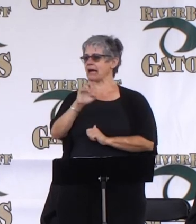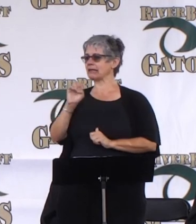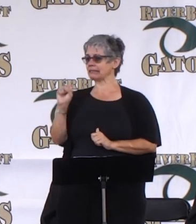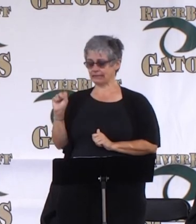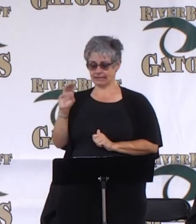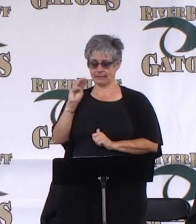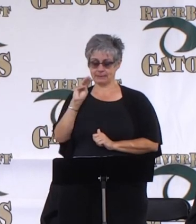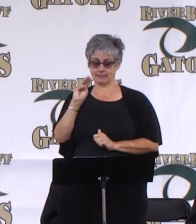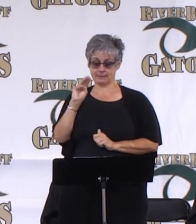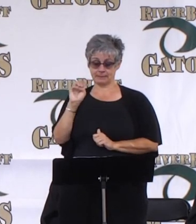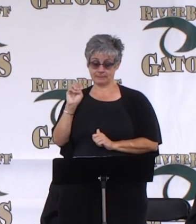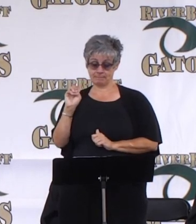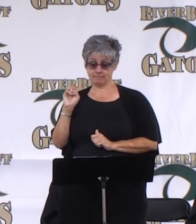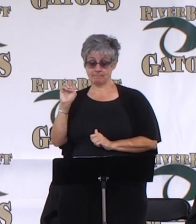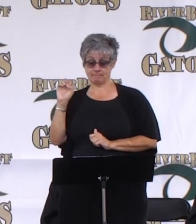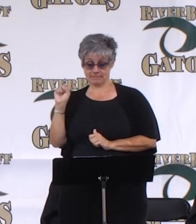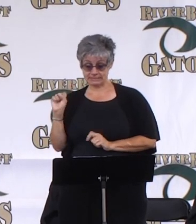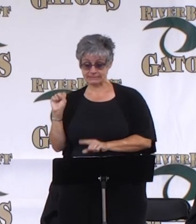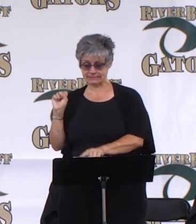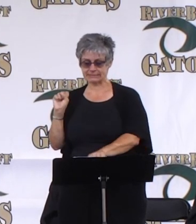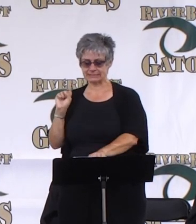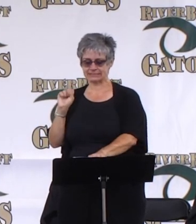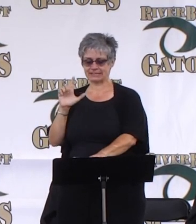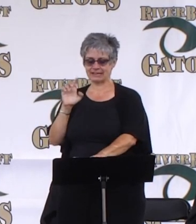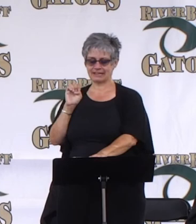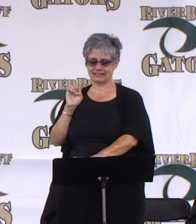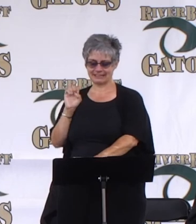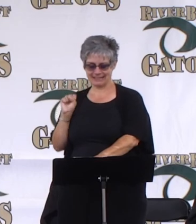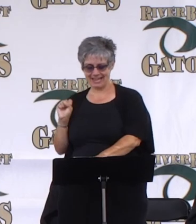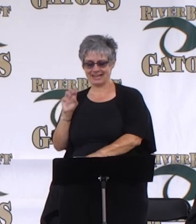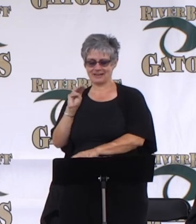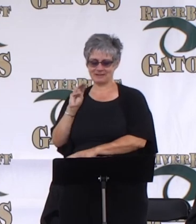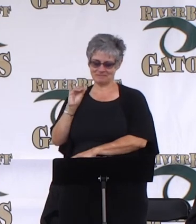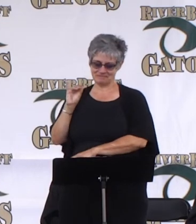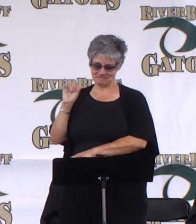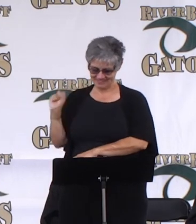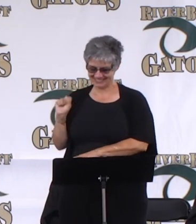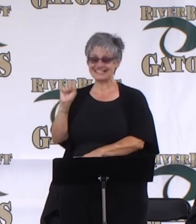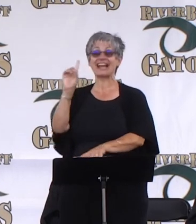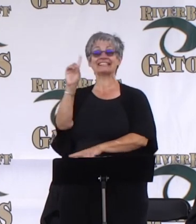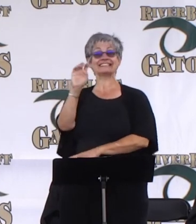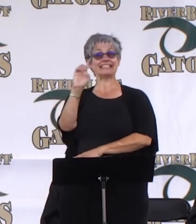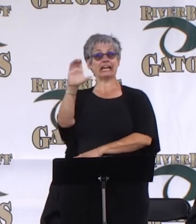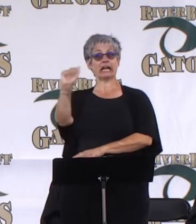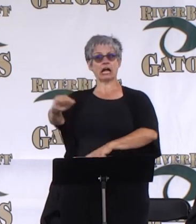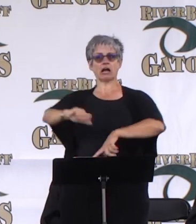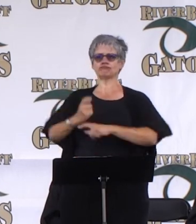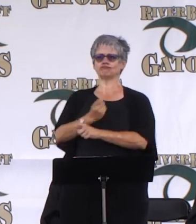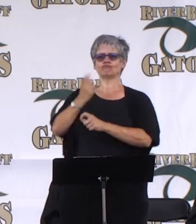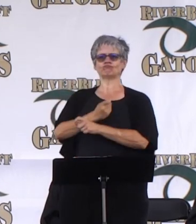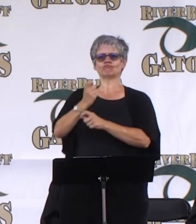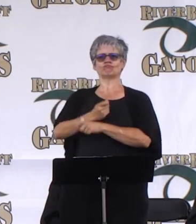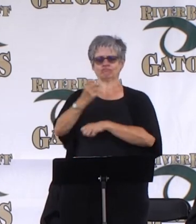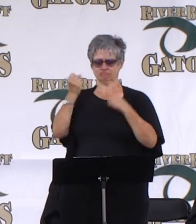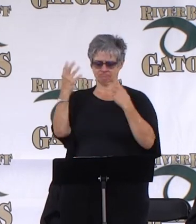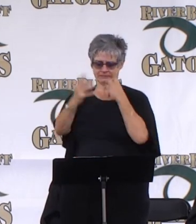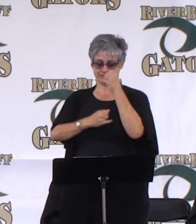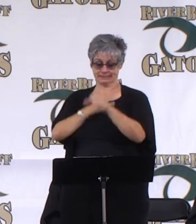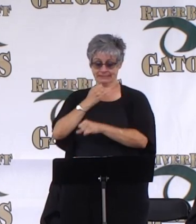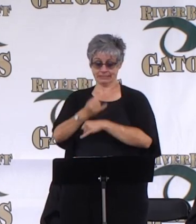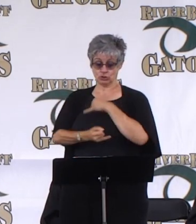many international wins. Despite the curveball that the pandemic threw at us, we managed not to let that stop